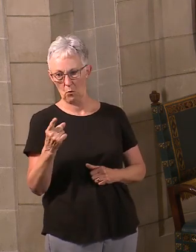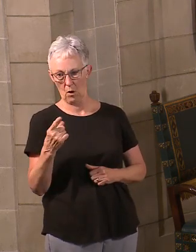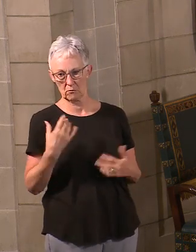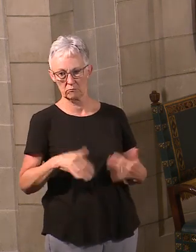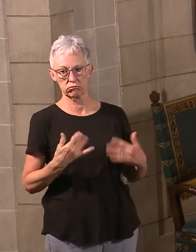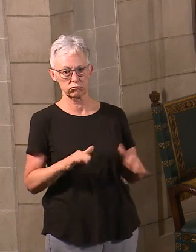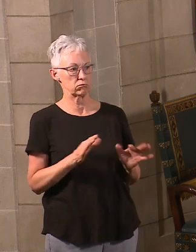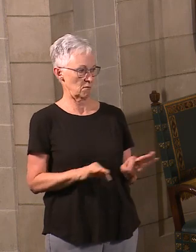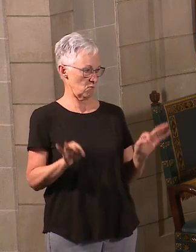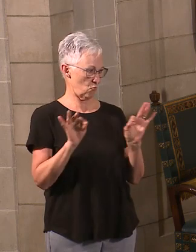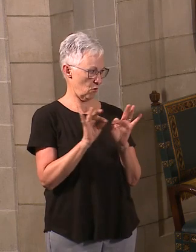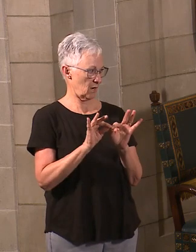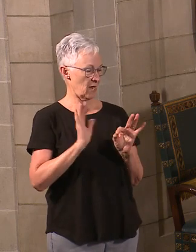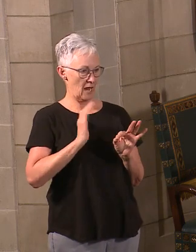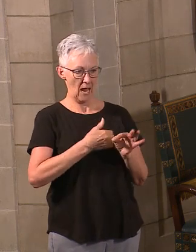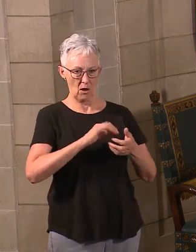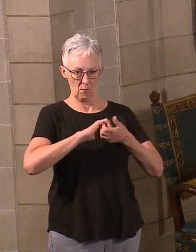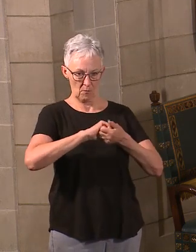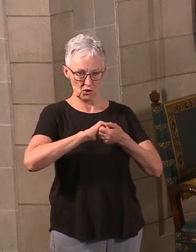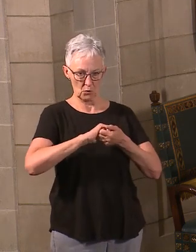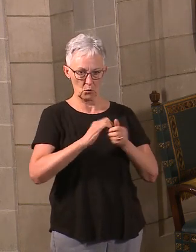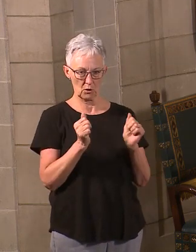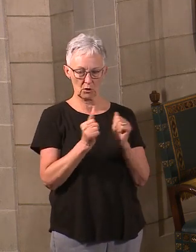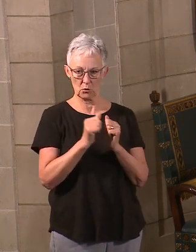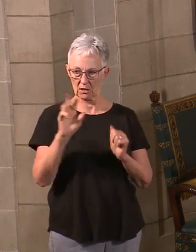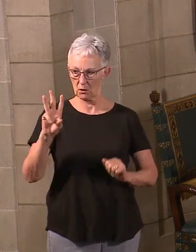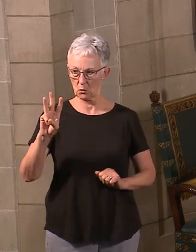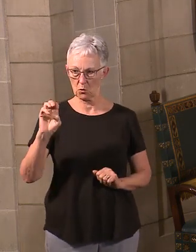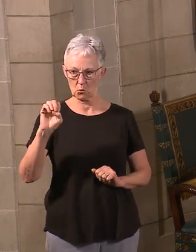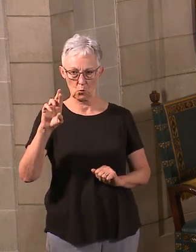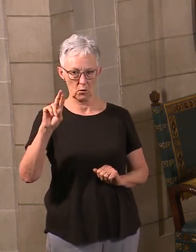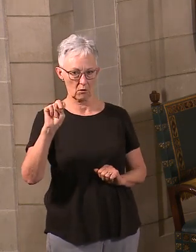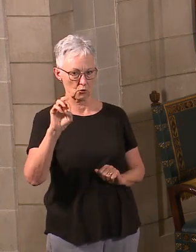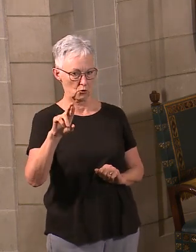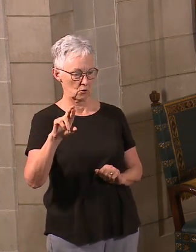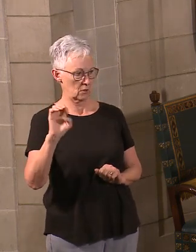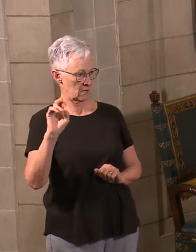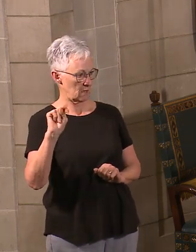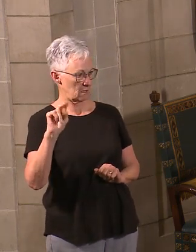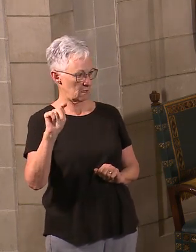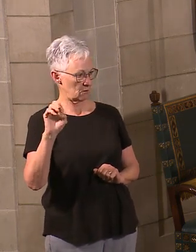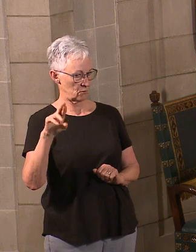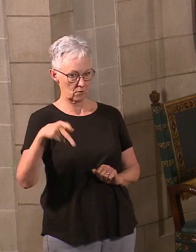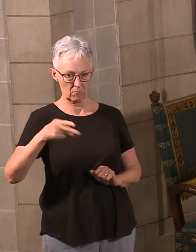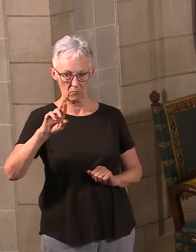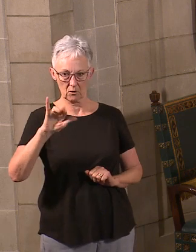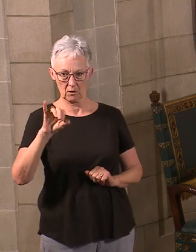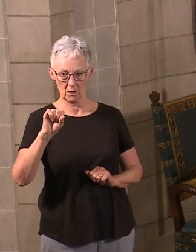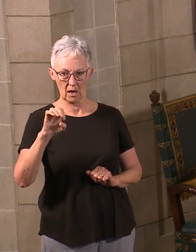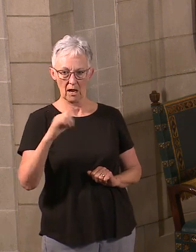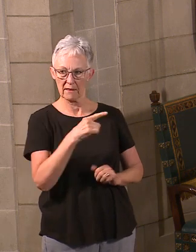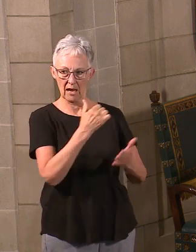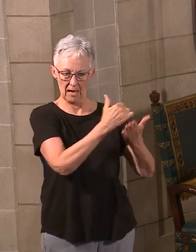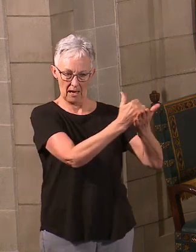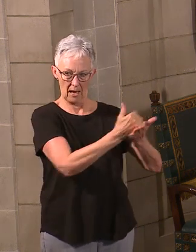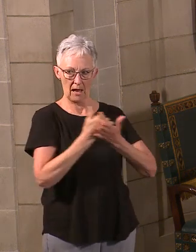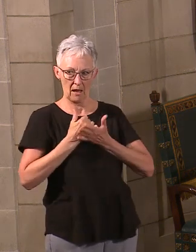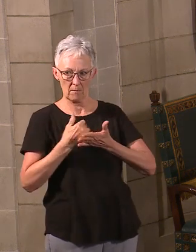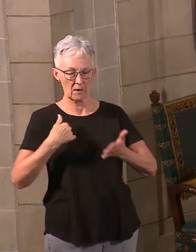is the partnership we've had with Werner Enterprises, Werner Enterprises, and what they have done to be able to help get us